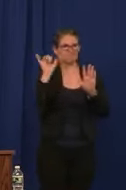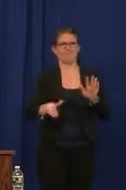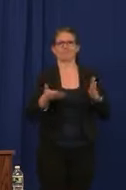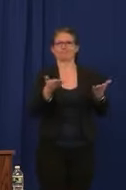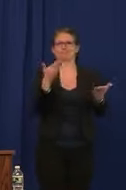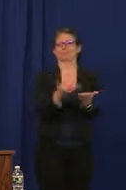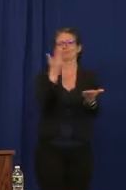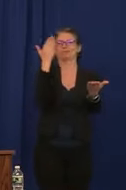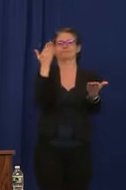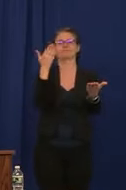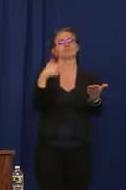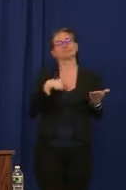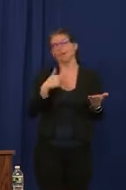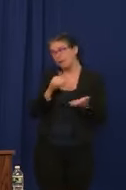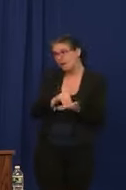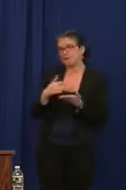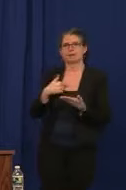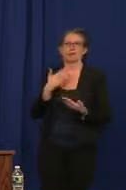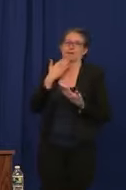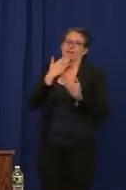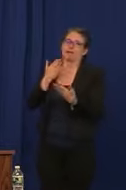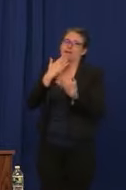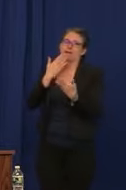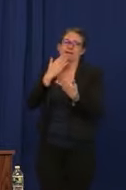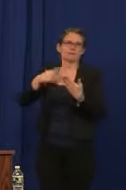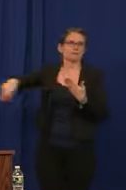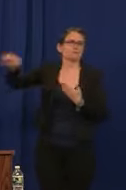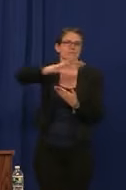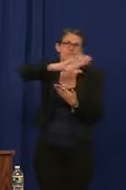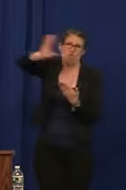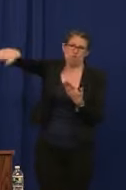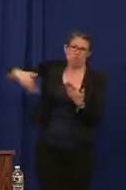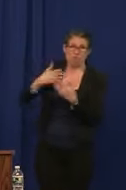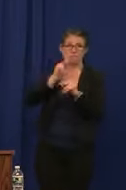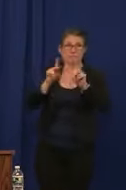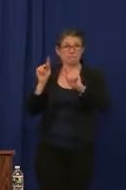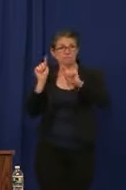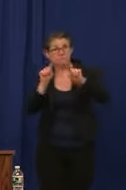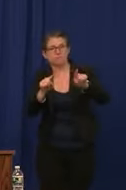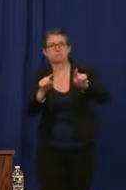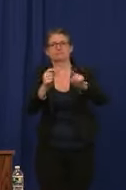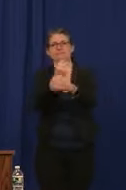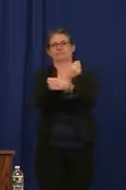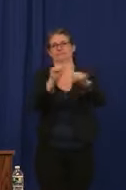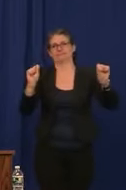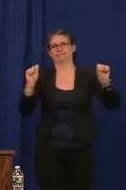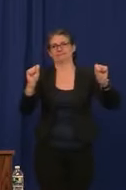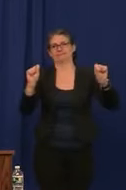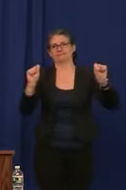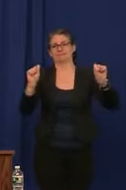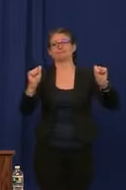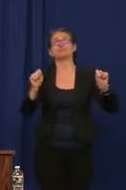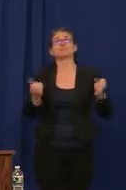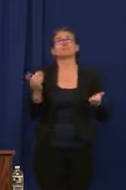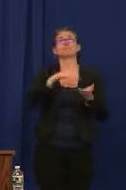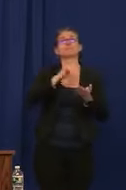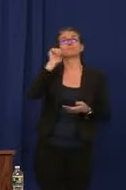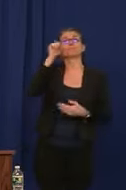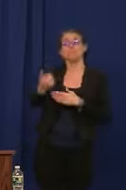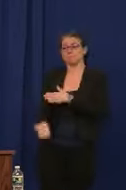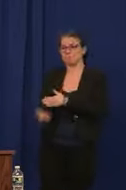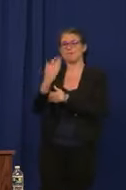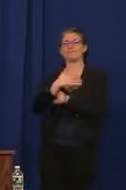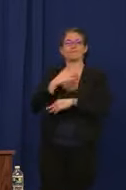and tomorrow we'll be ready to meet whatever challenges may come with open eyes, steady